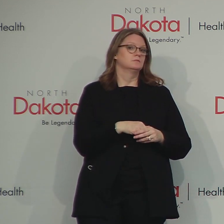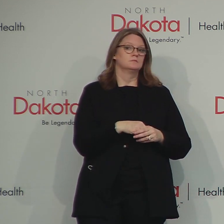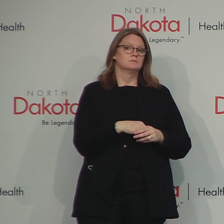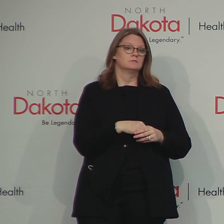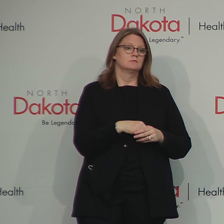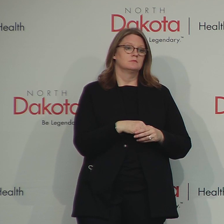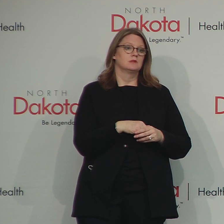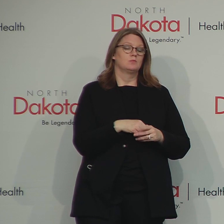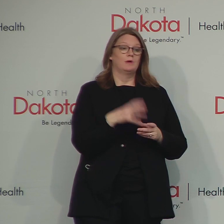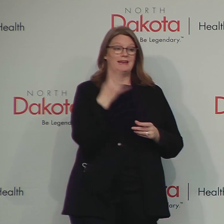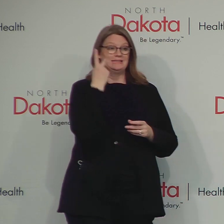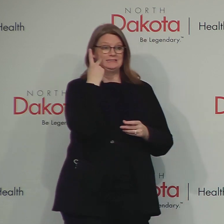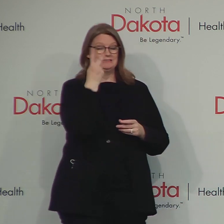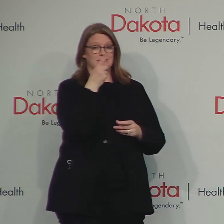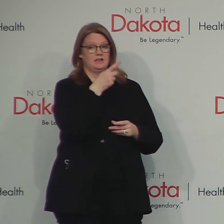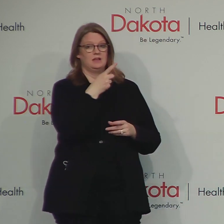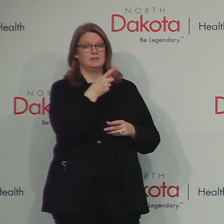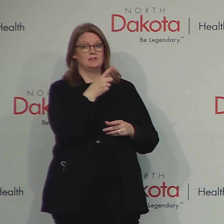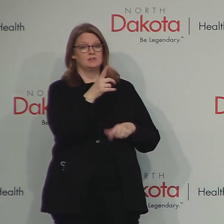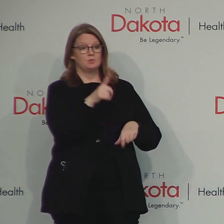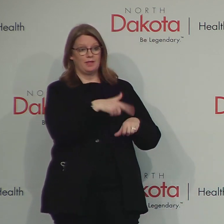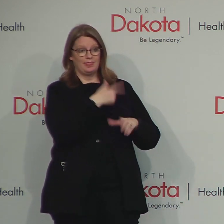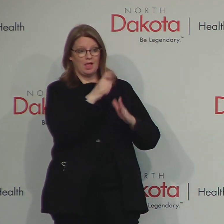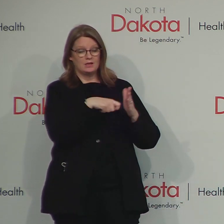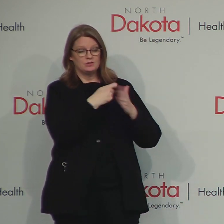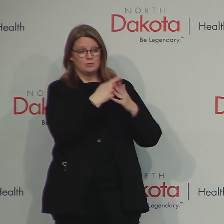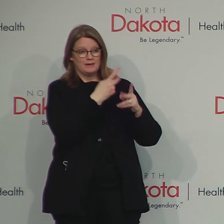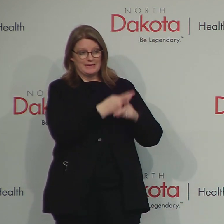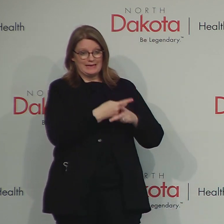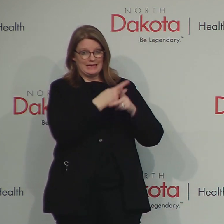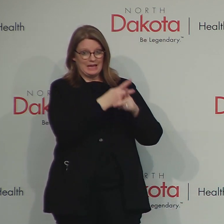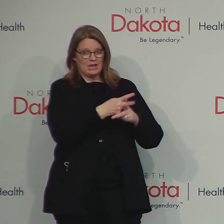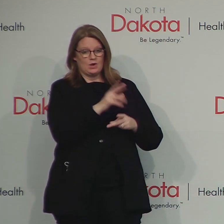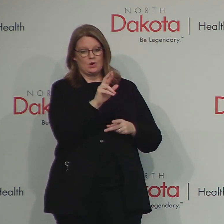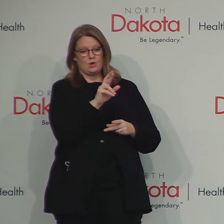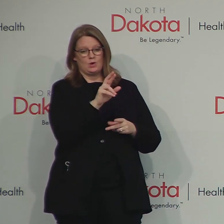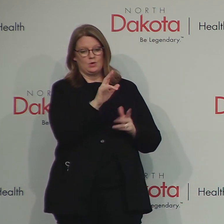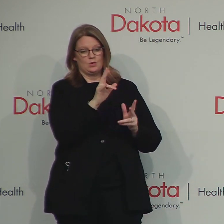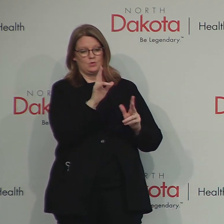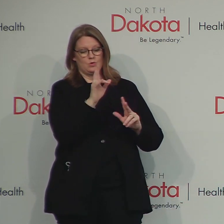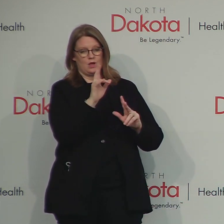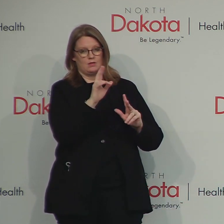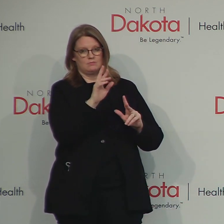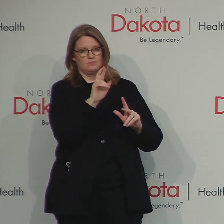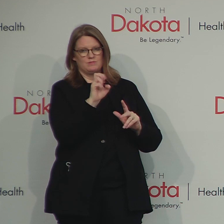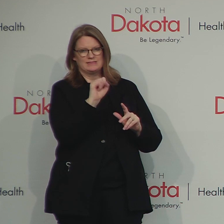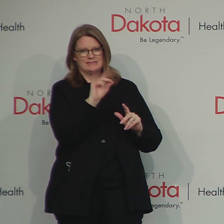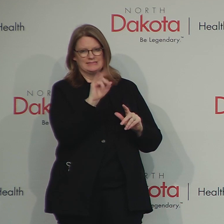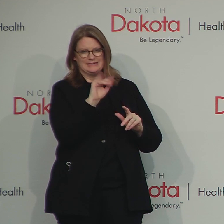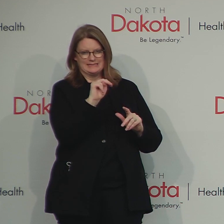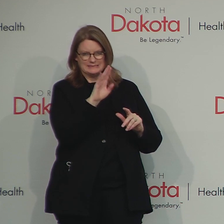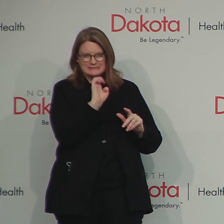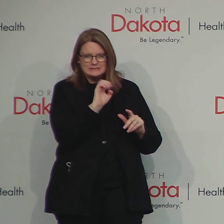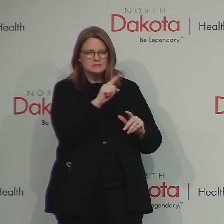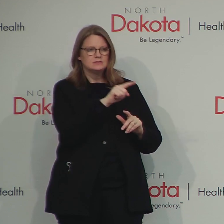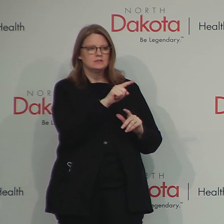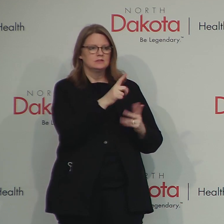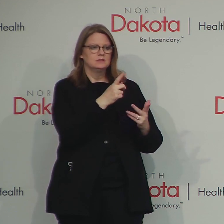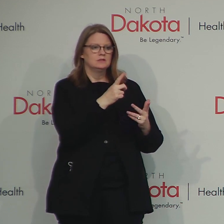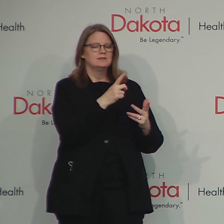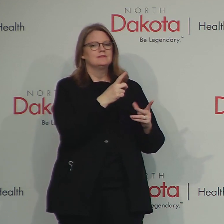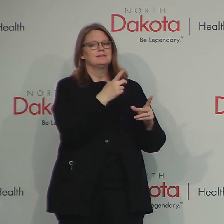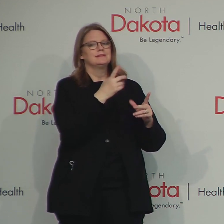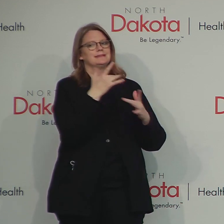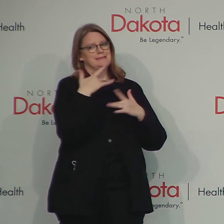saw, most of them were in long-term care residents. And long-term care residents generally have poorer